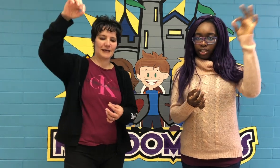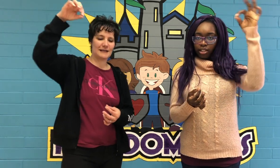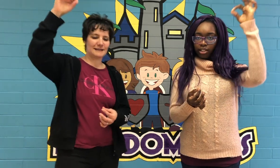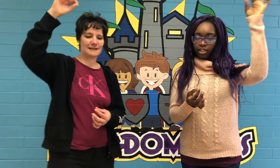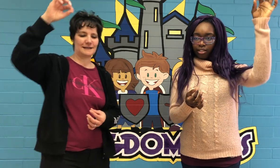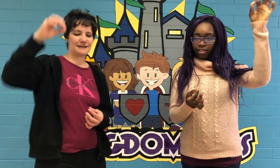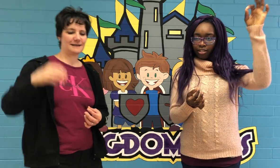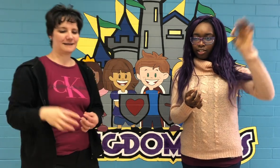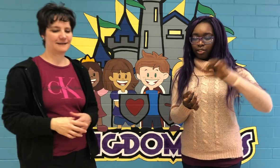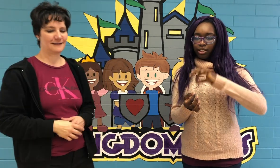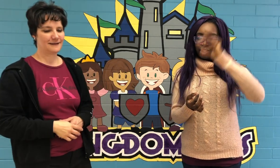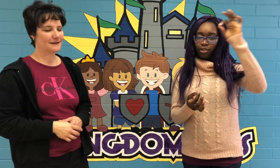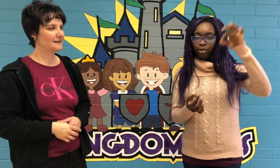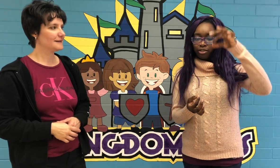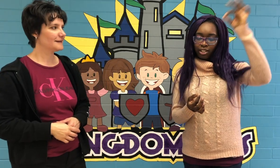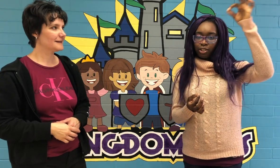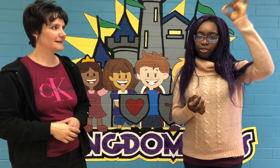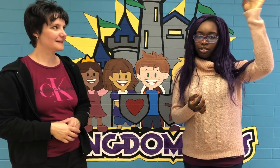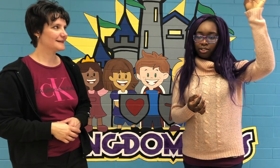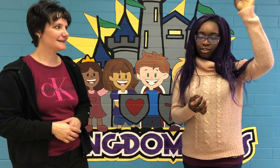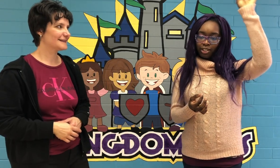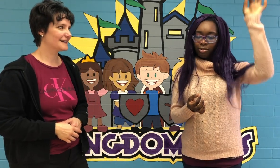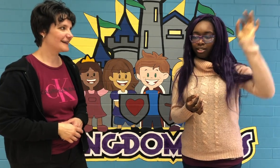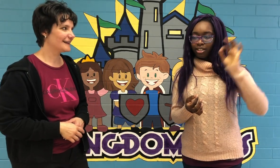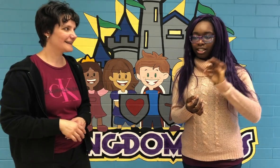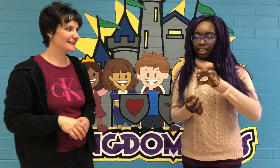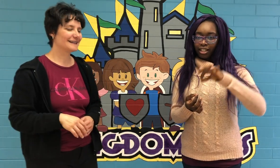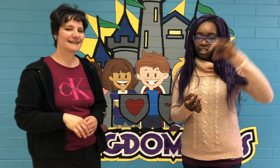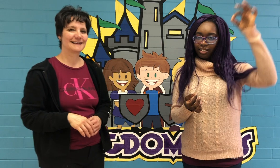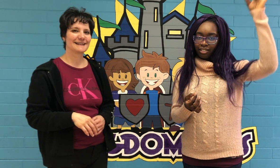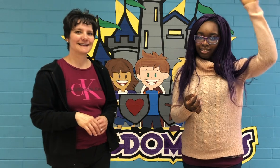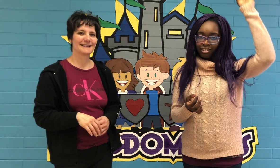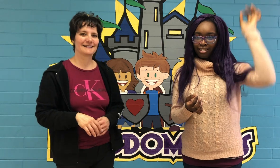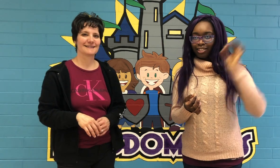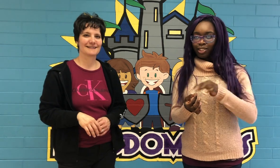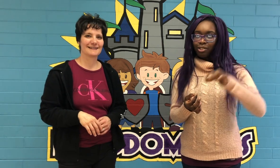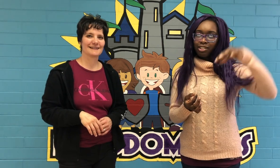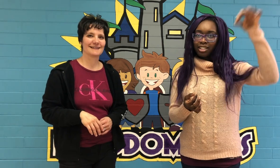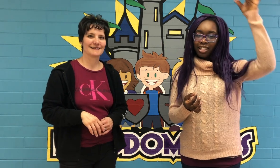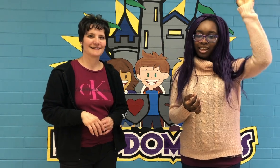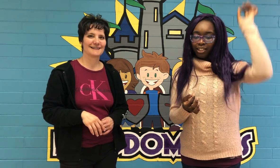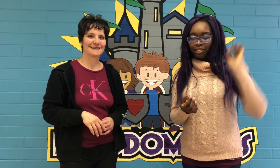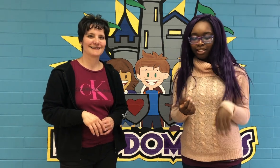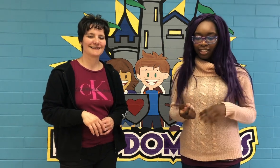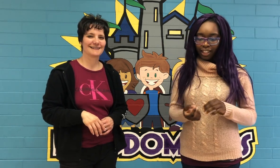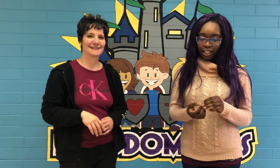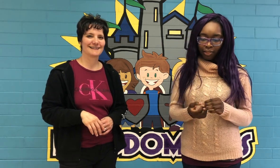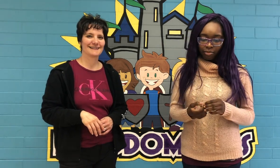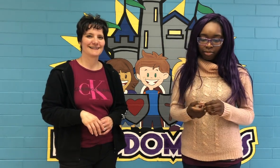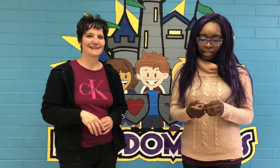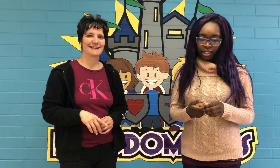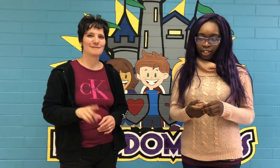fruit of the spirit. So you just draw circles or squiggles in the line. Squiggles in the air. Okay. So,